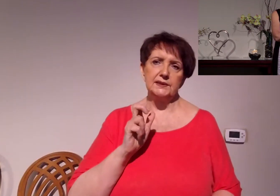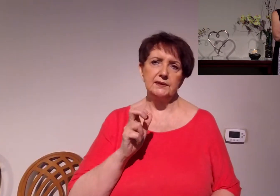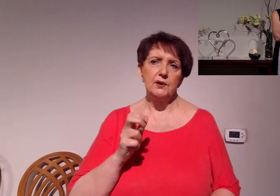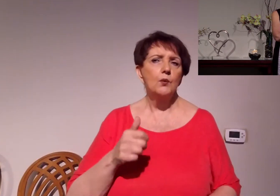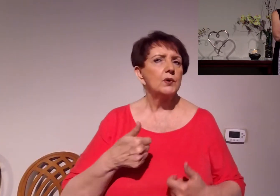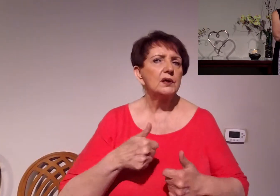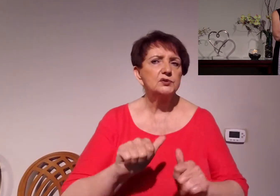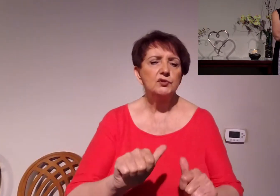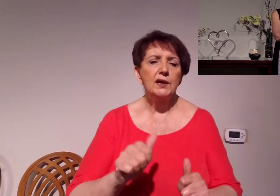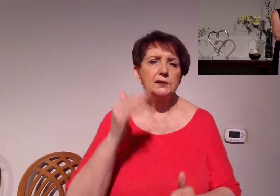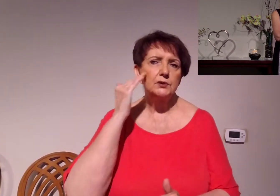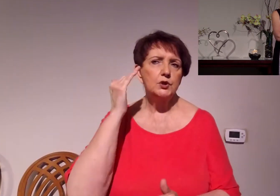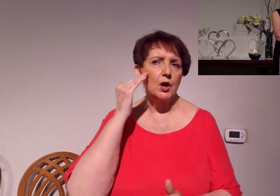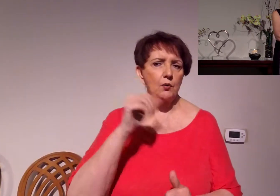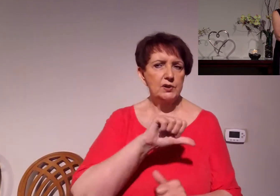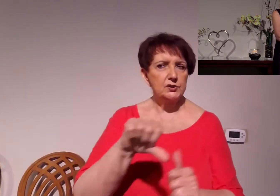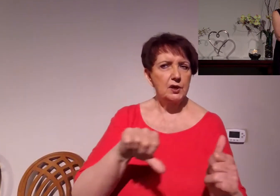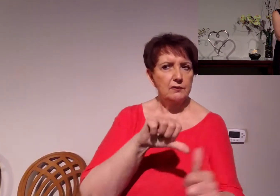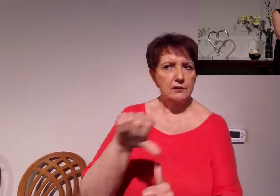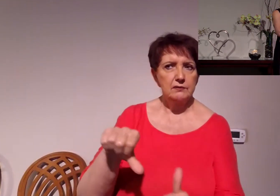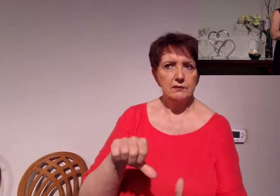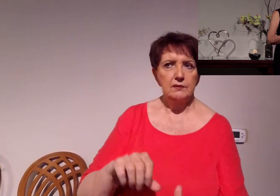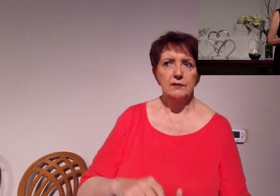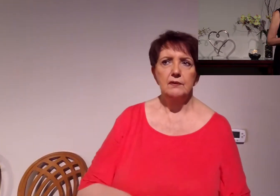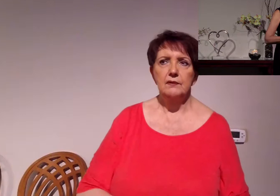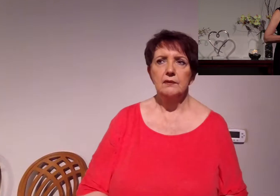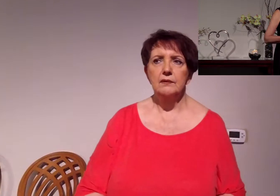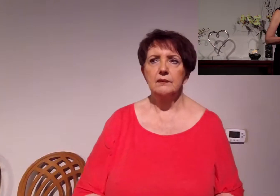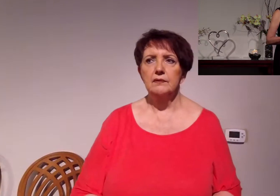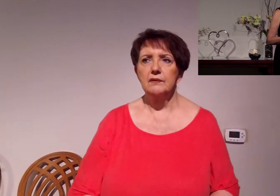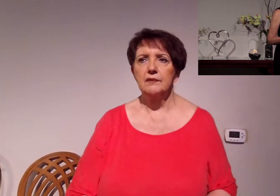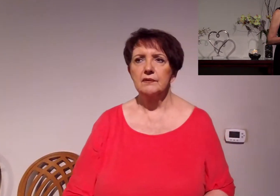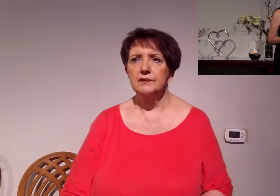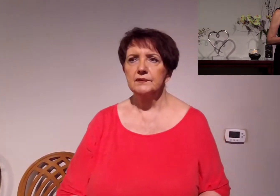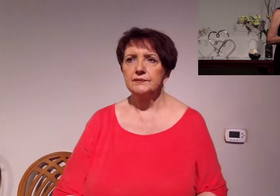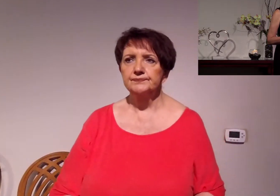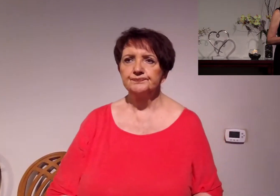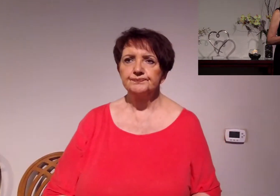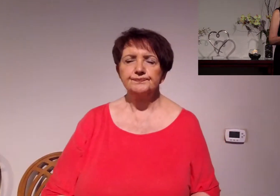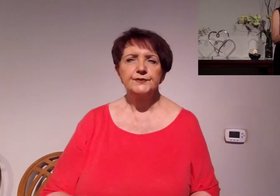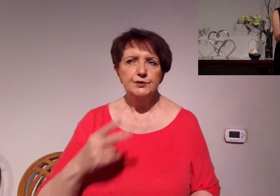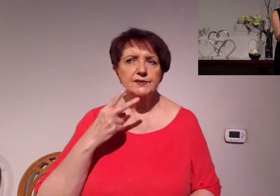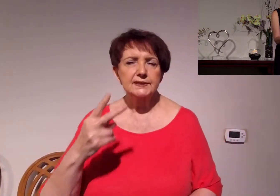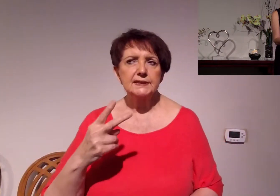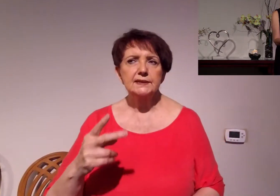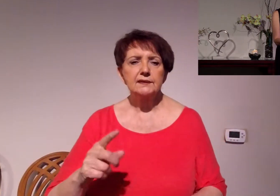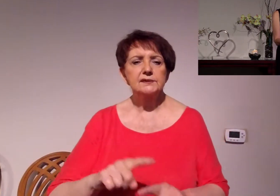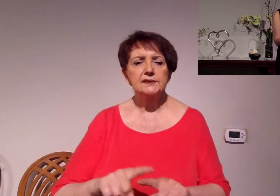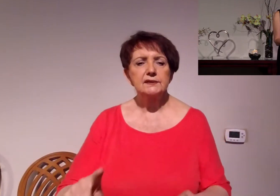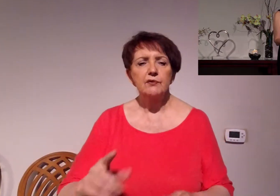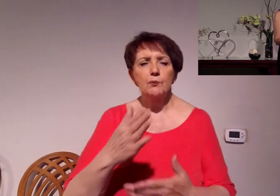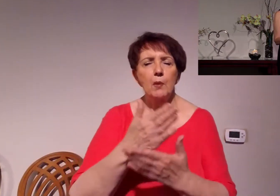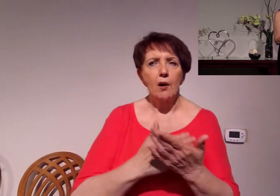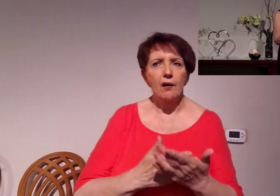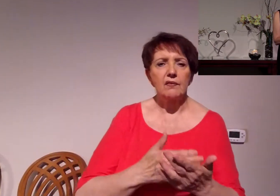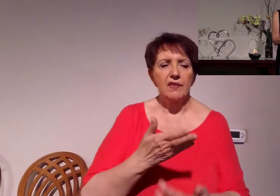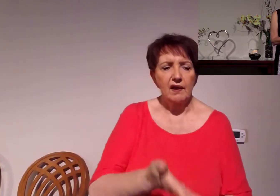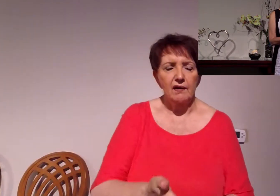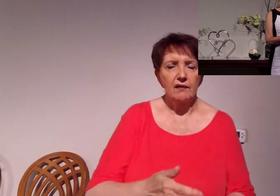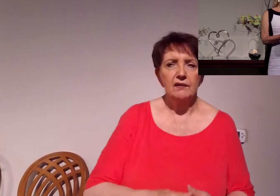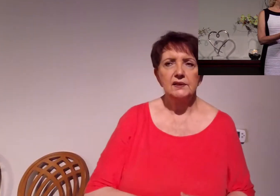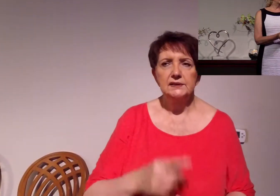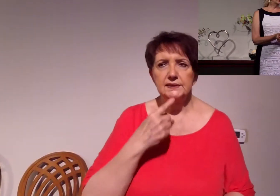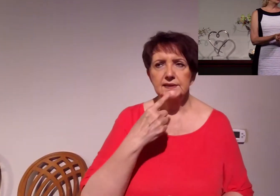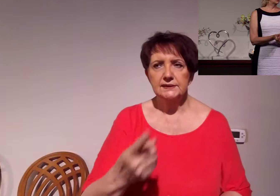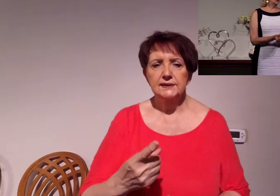other. To be known by each other. You see, there's a whole nother piece there that